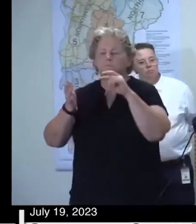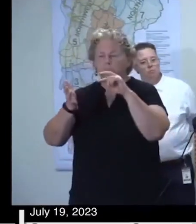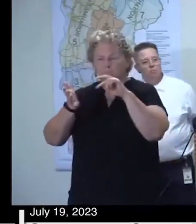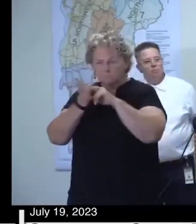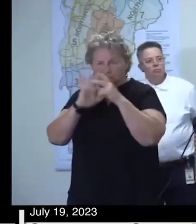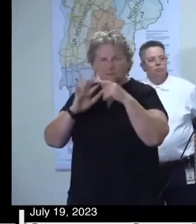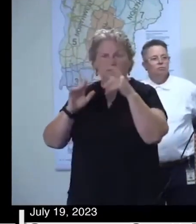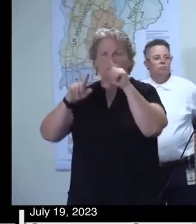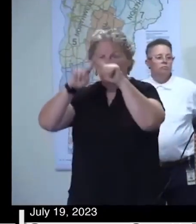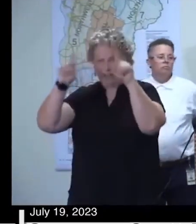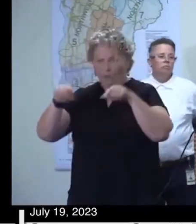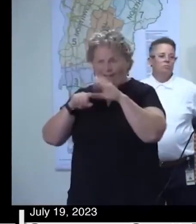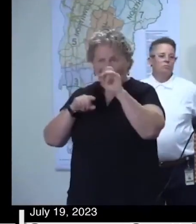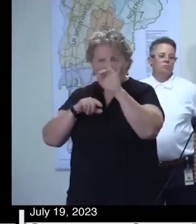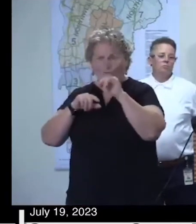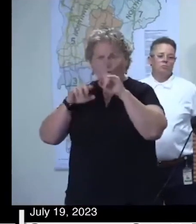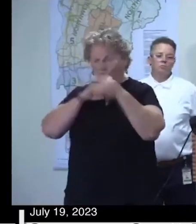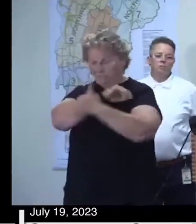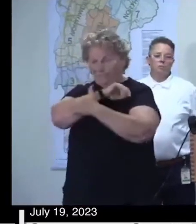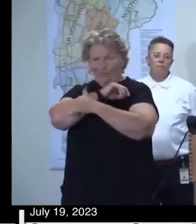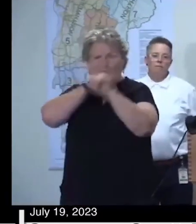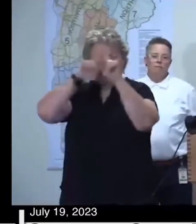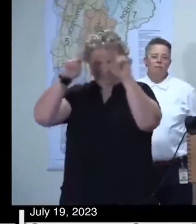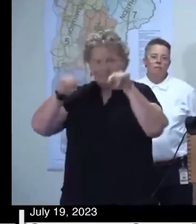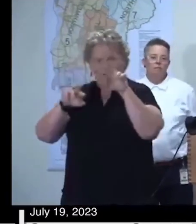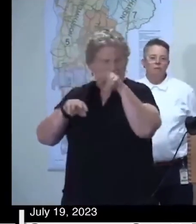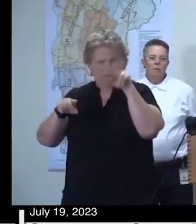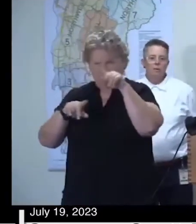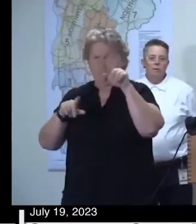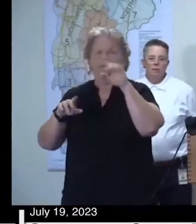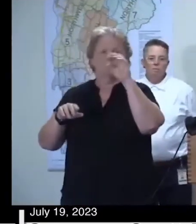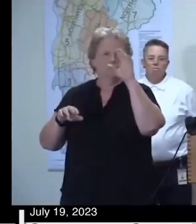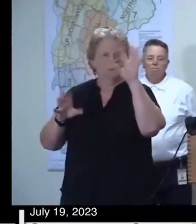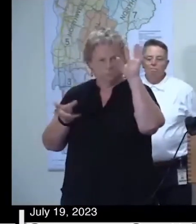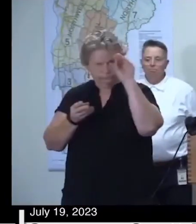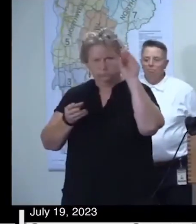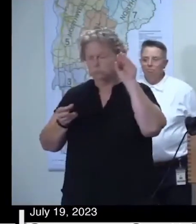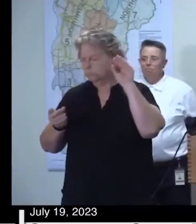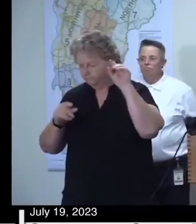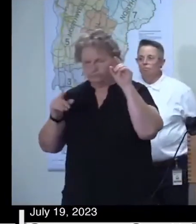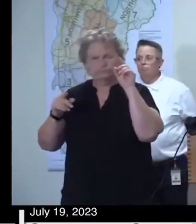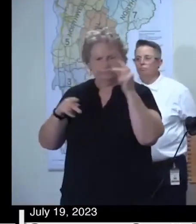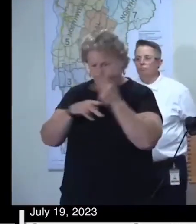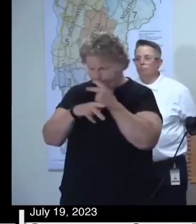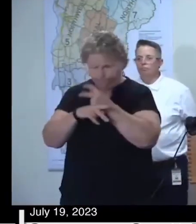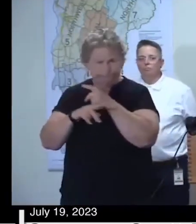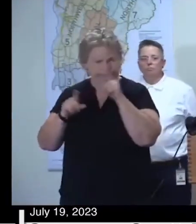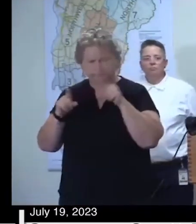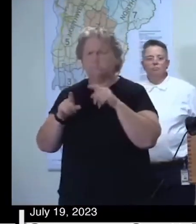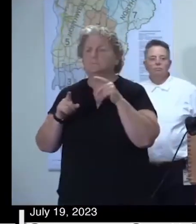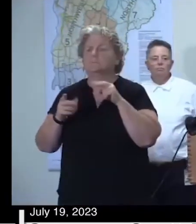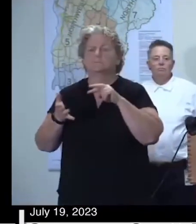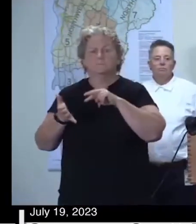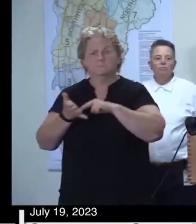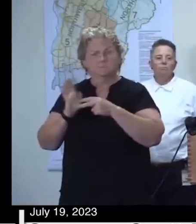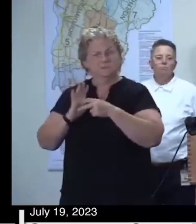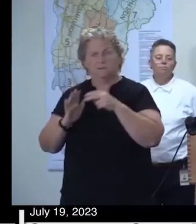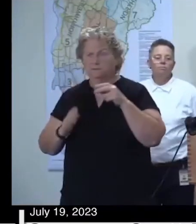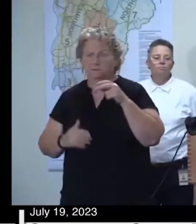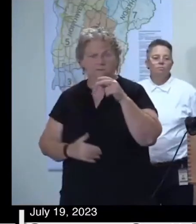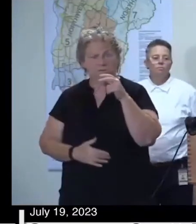So if the county doesn't meet the requirements for declaration, you're correct. It doesn't get added